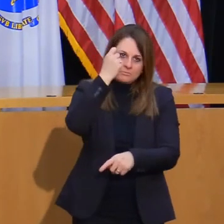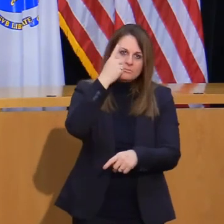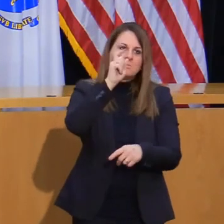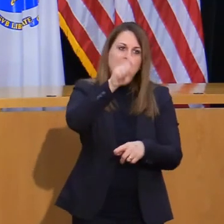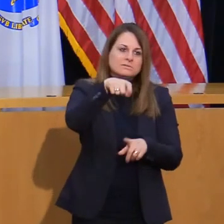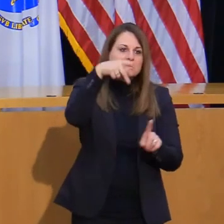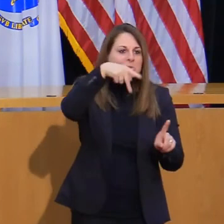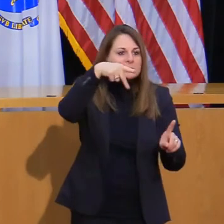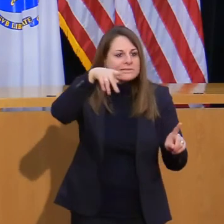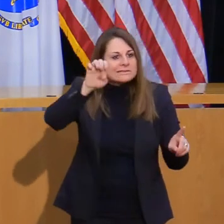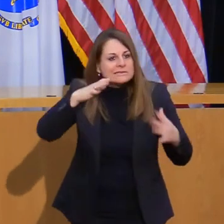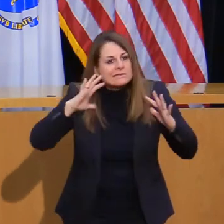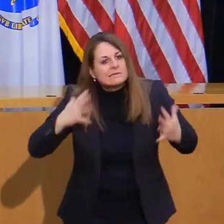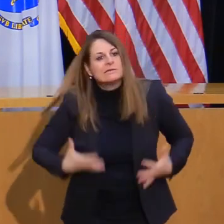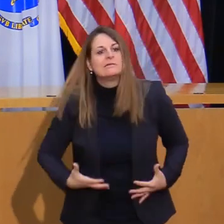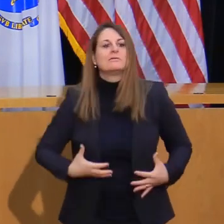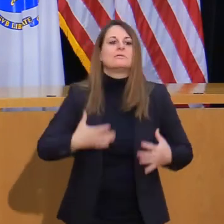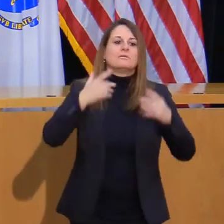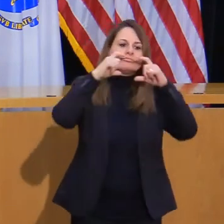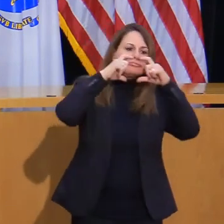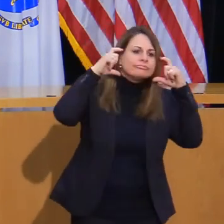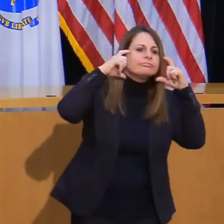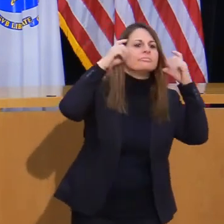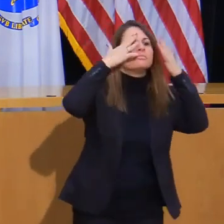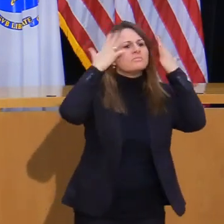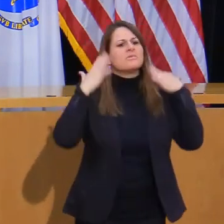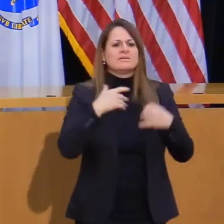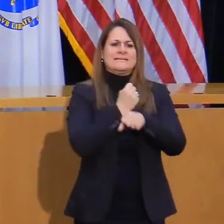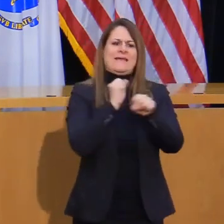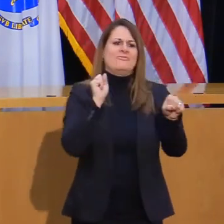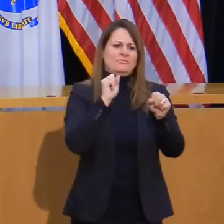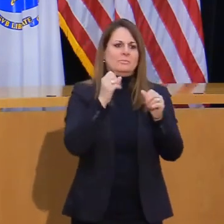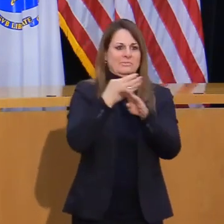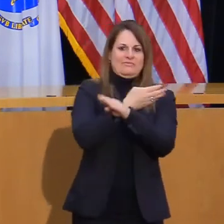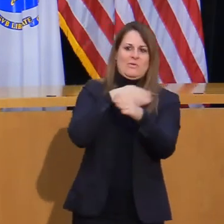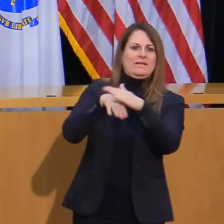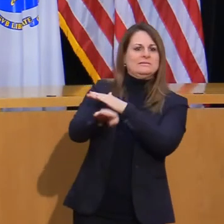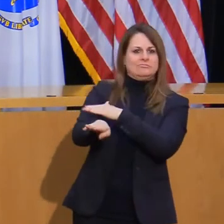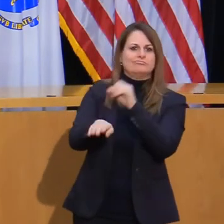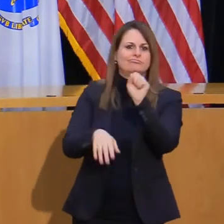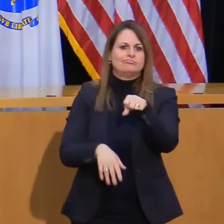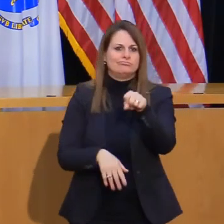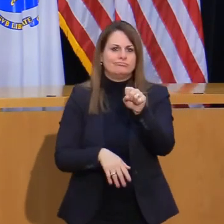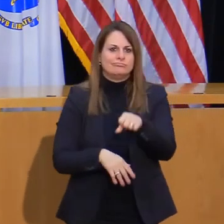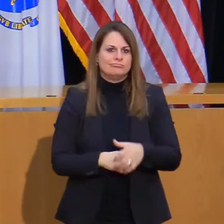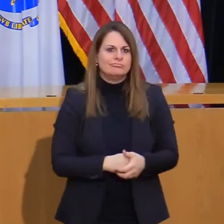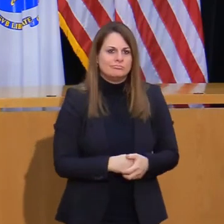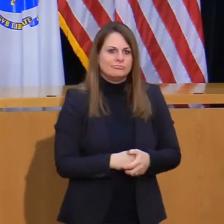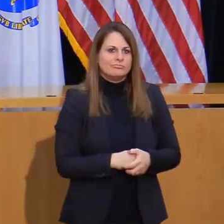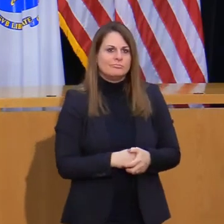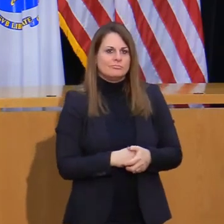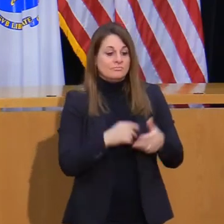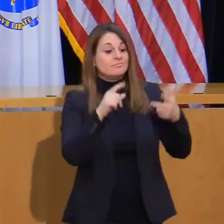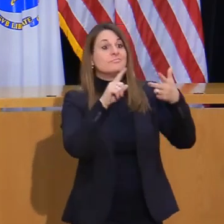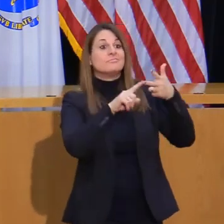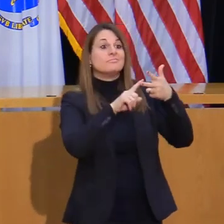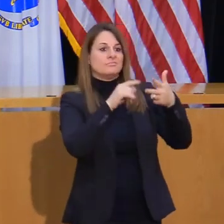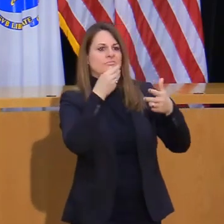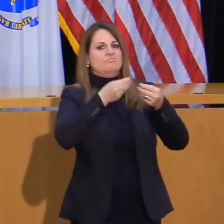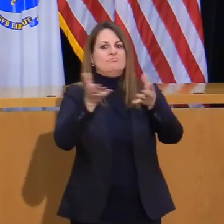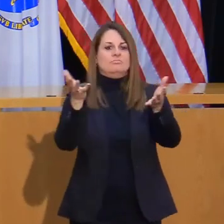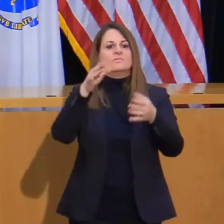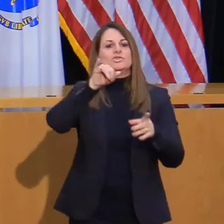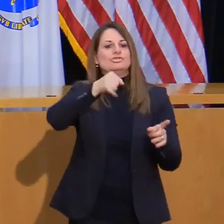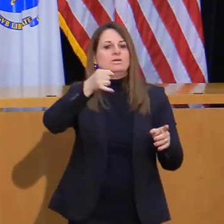Johnson & Johnson single-dose vaccine, which is easier to transport, requires no ultra-cold storage temperatures, and